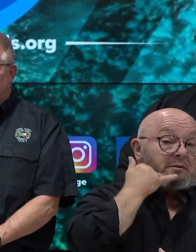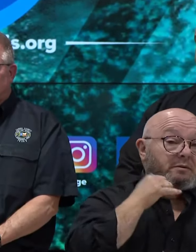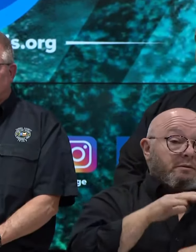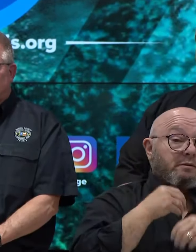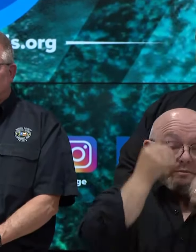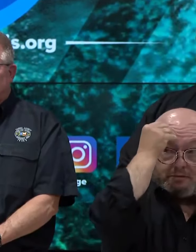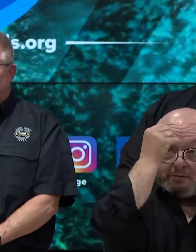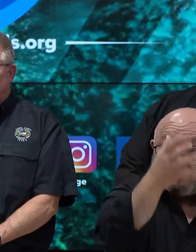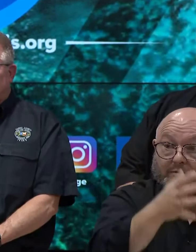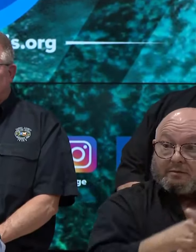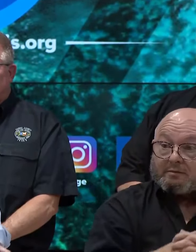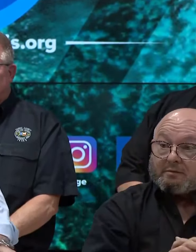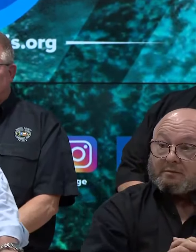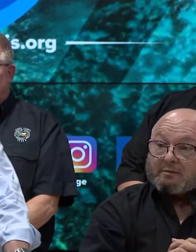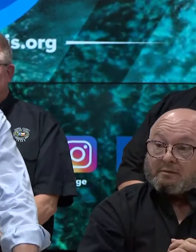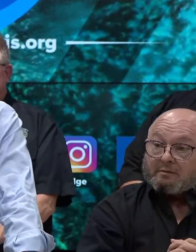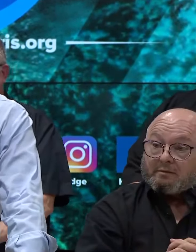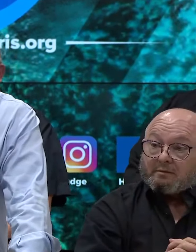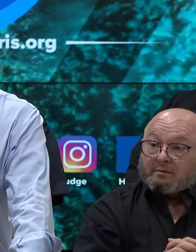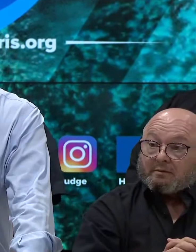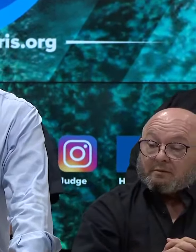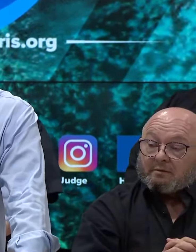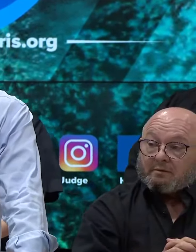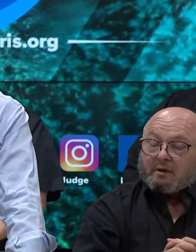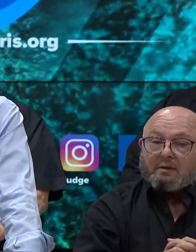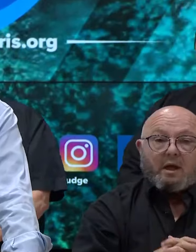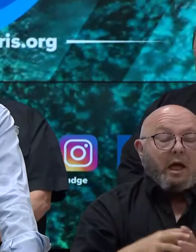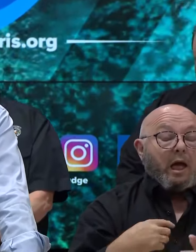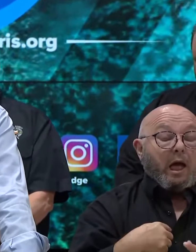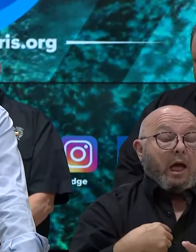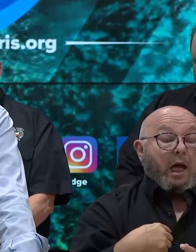Are you hearing from any customers saying that the calls are getting?